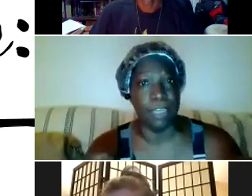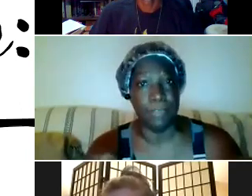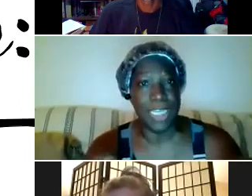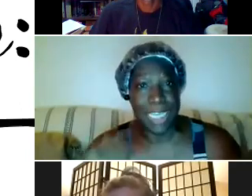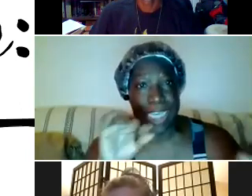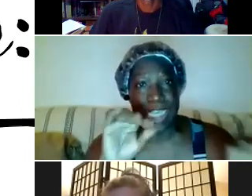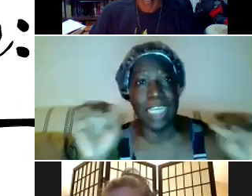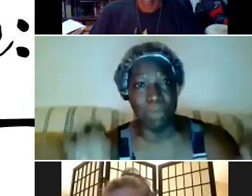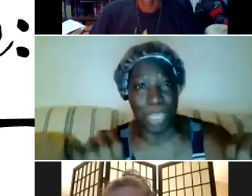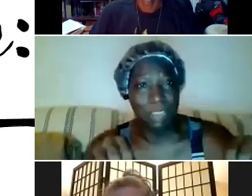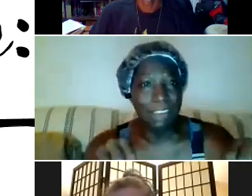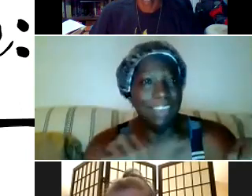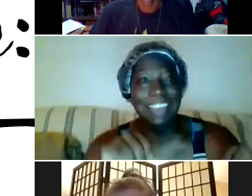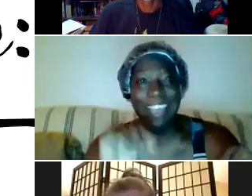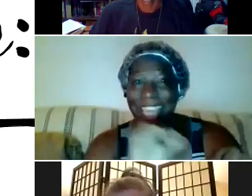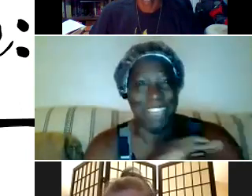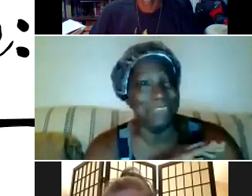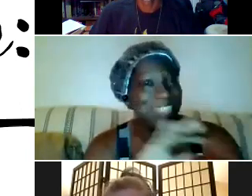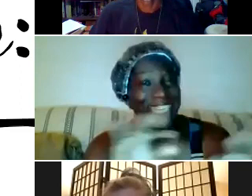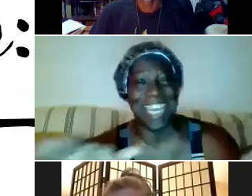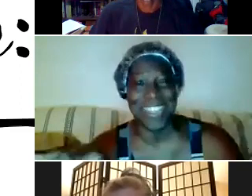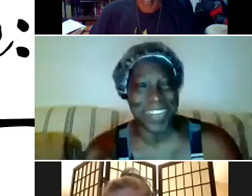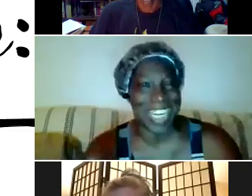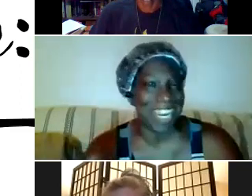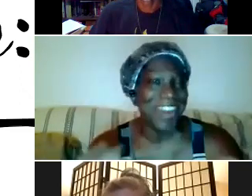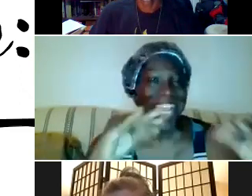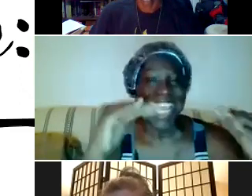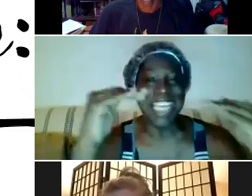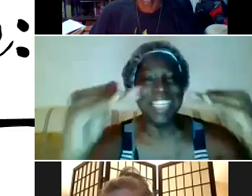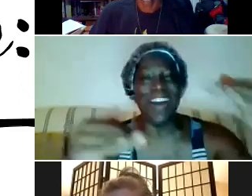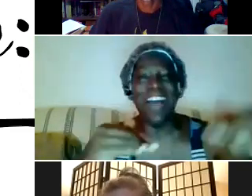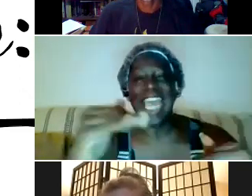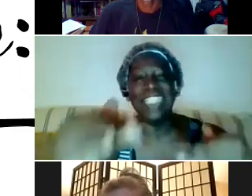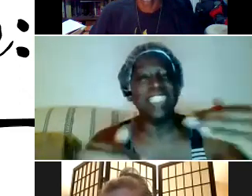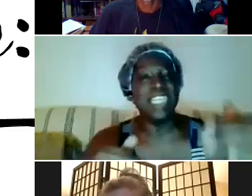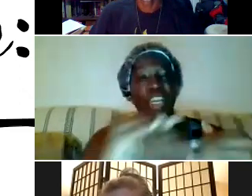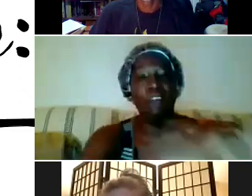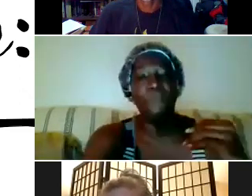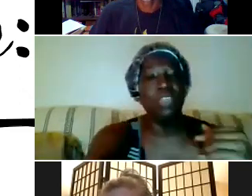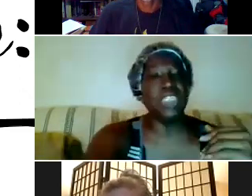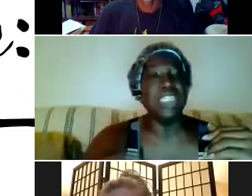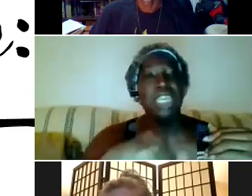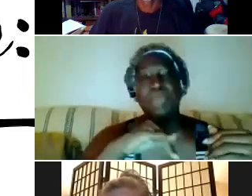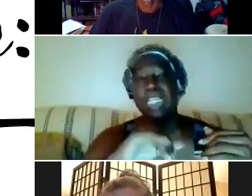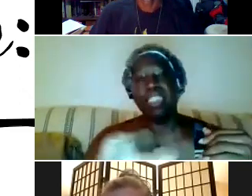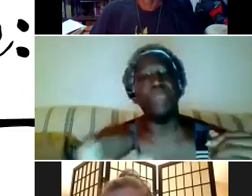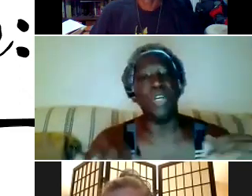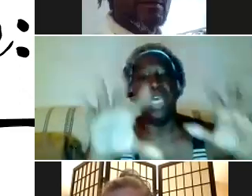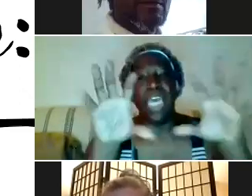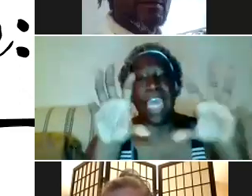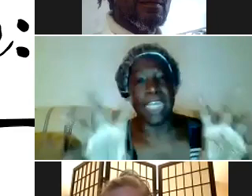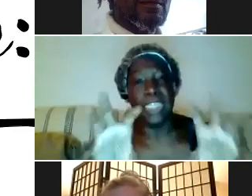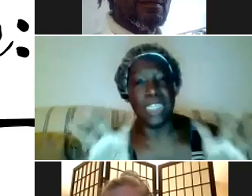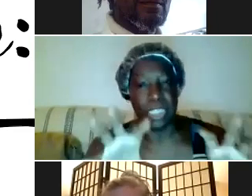and stuff. It gets deep. I'm not going there. It all has this. It all follows the same concept